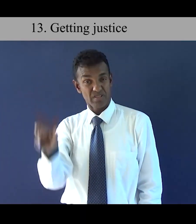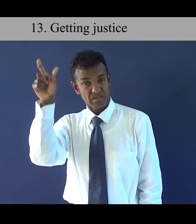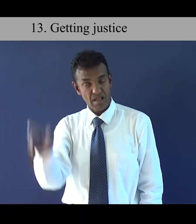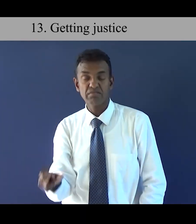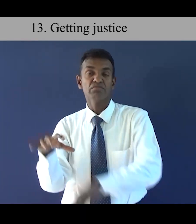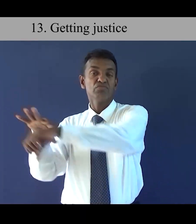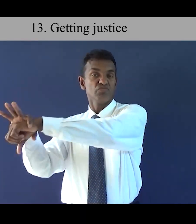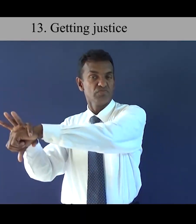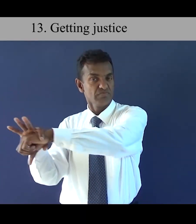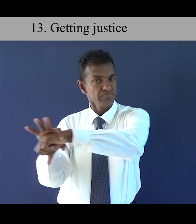as anyone else.